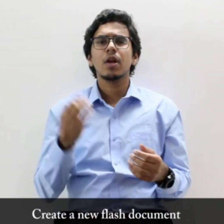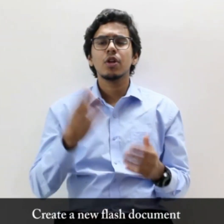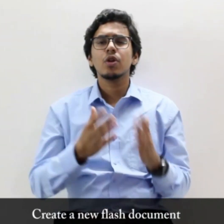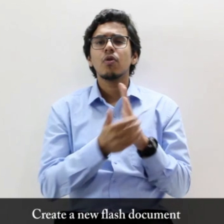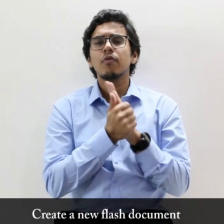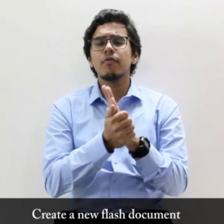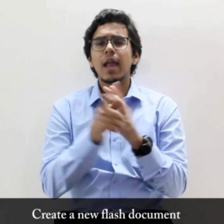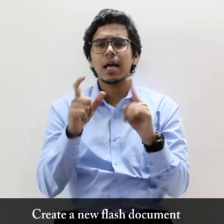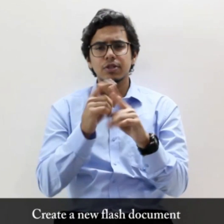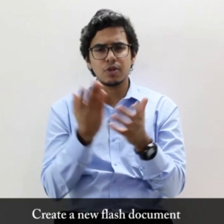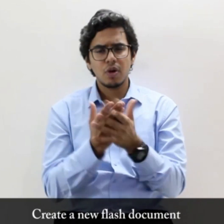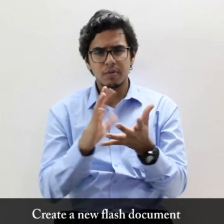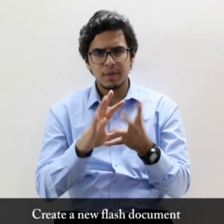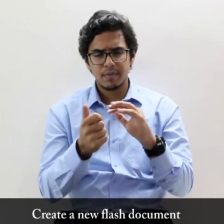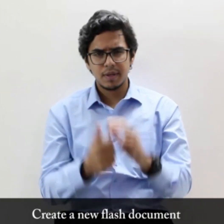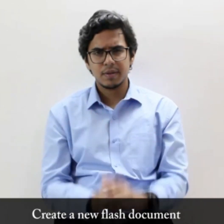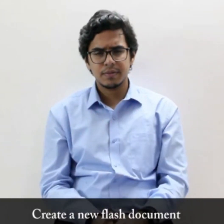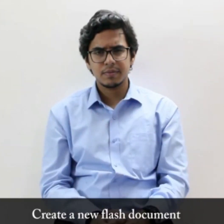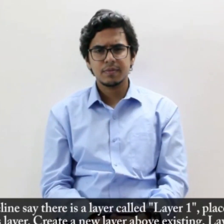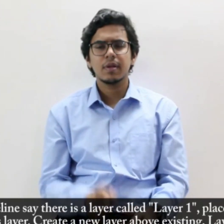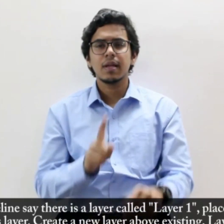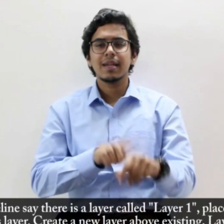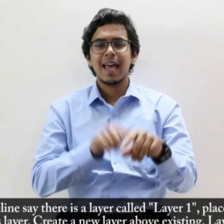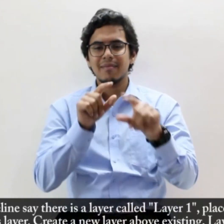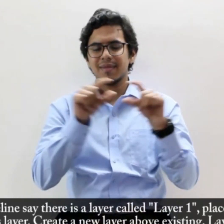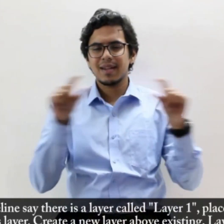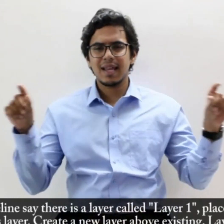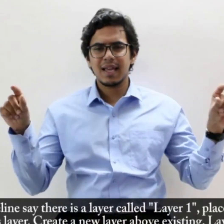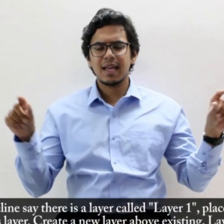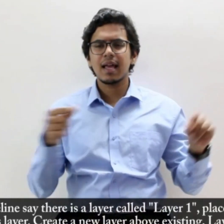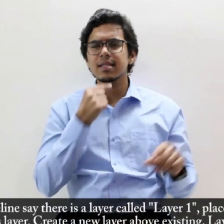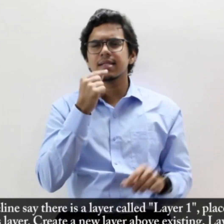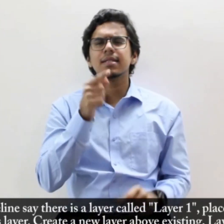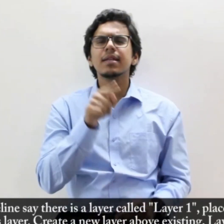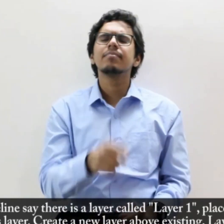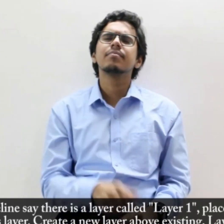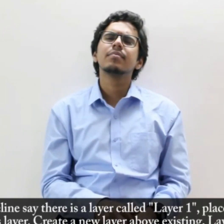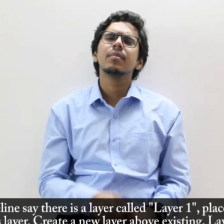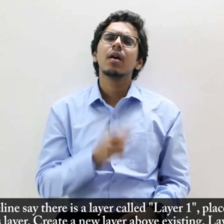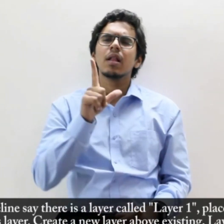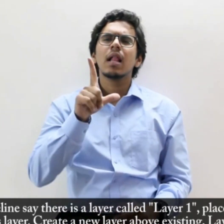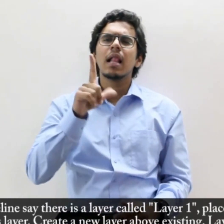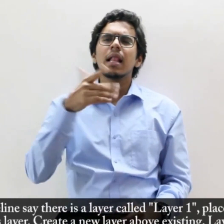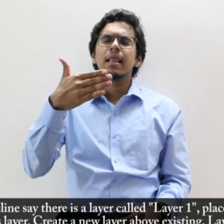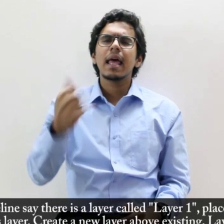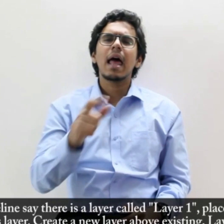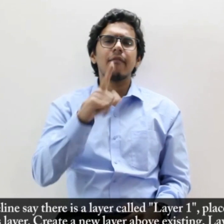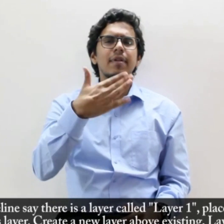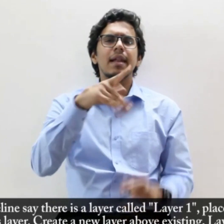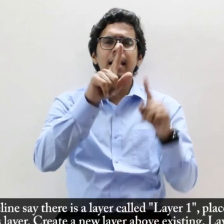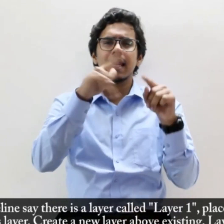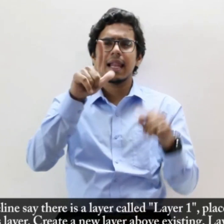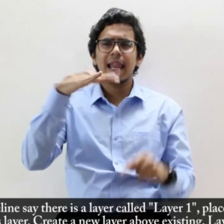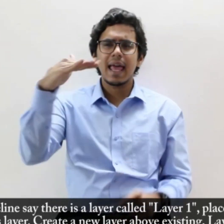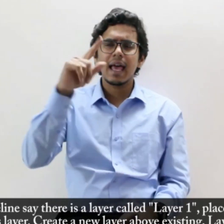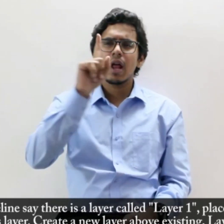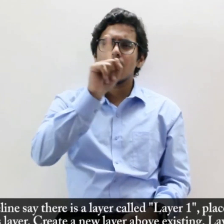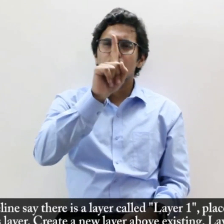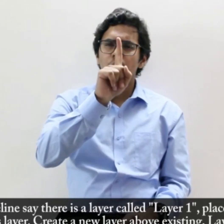a new Flash document. On the timeline, say there is a layer called Layer 1. Place an image on this